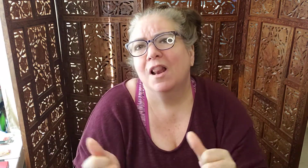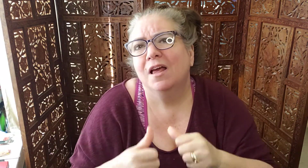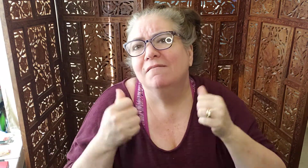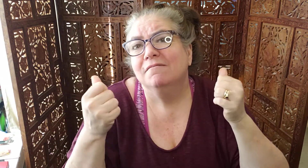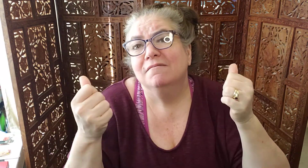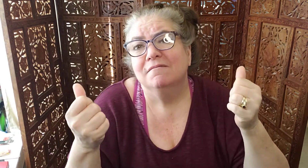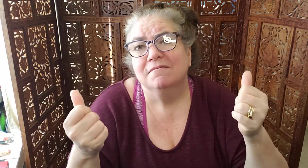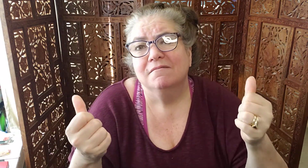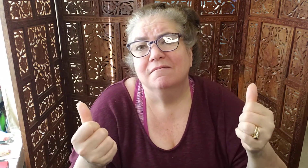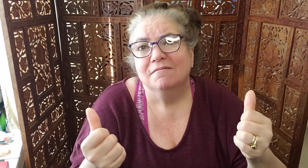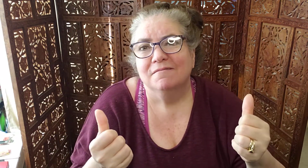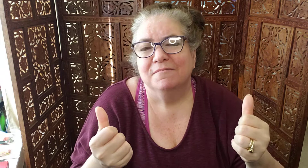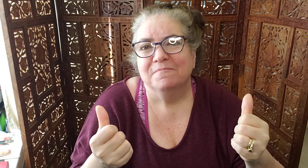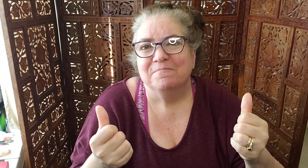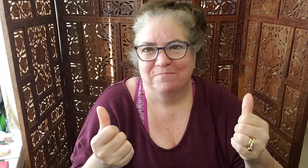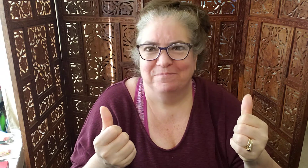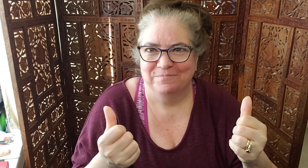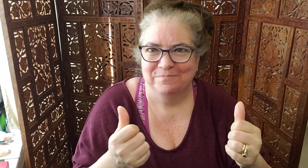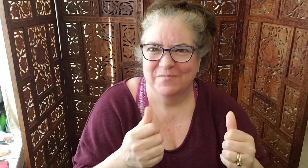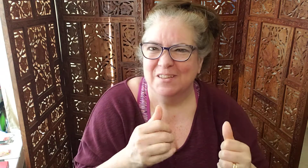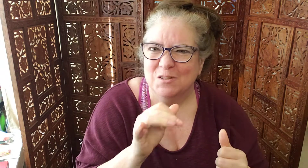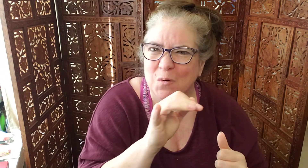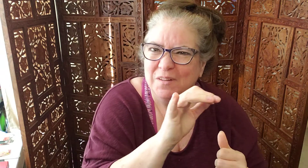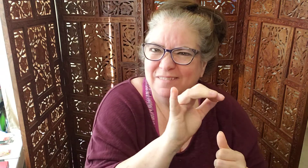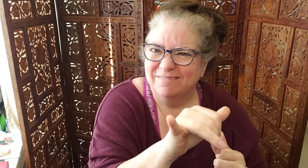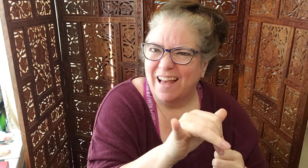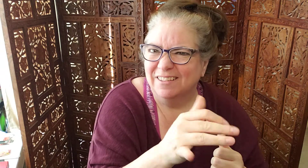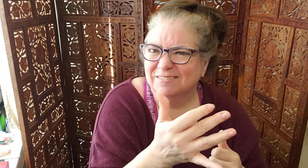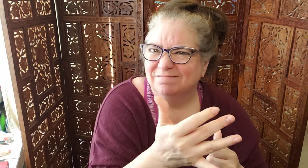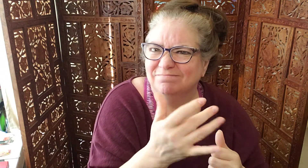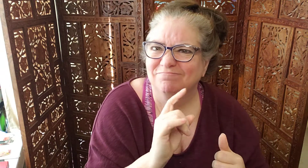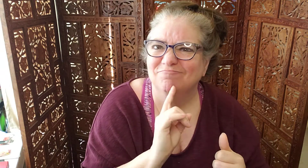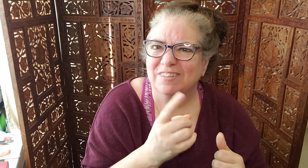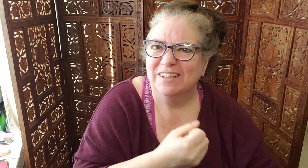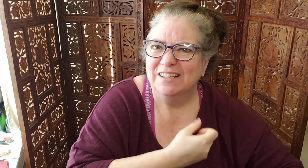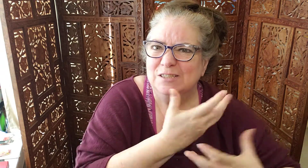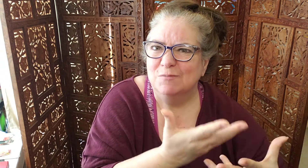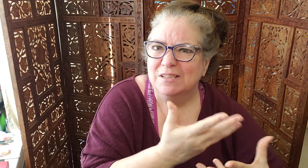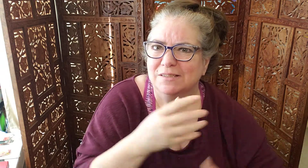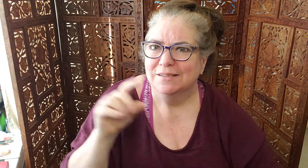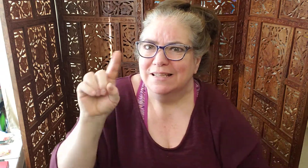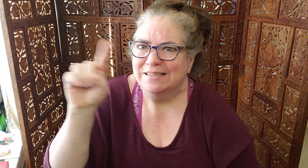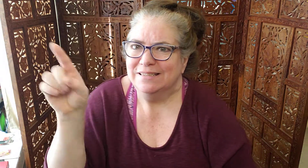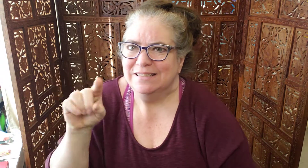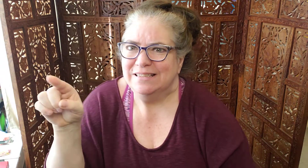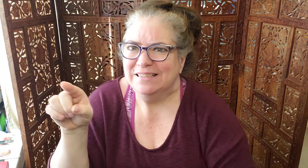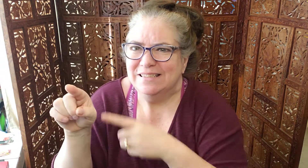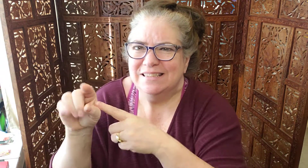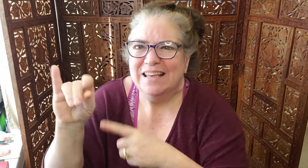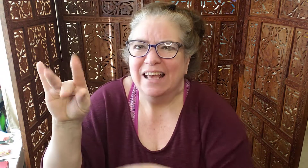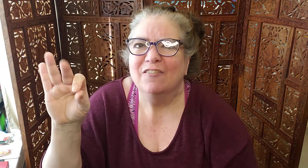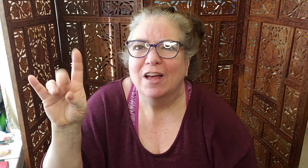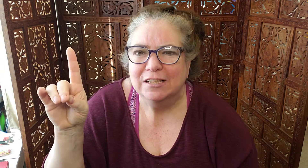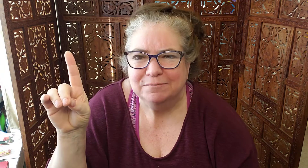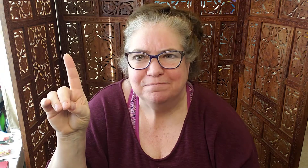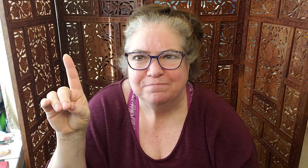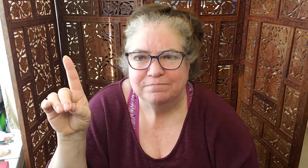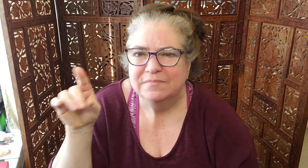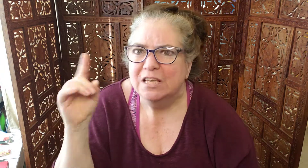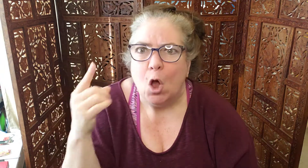Flo Ziegfeld was like the Broadway equivalent of the melting pot itself. He had all ideas churning in him all